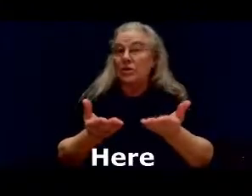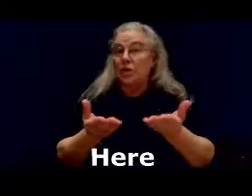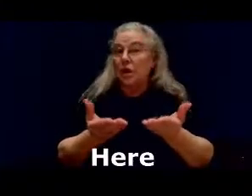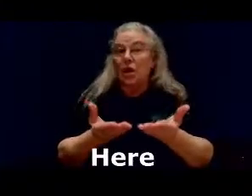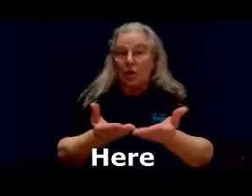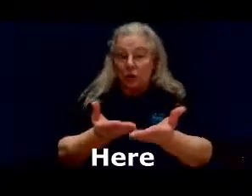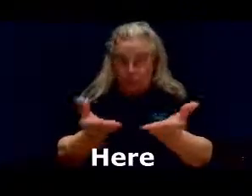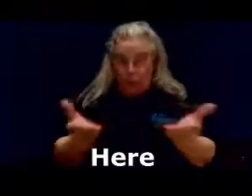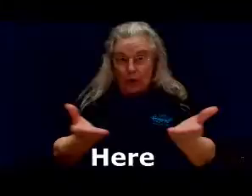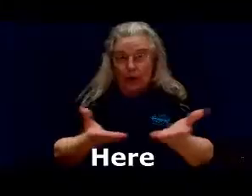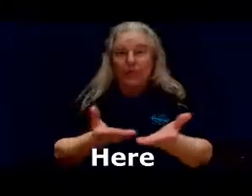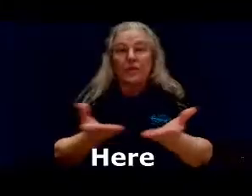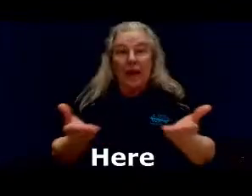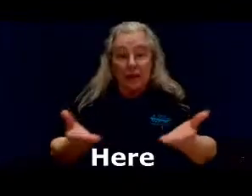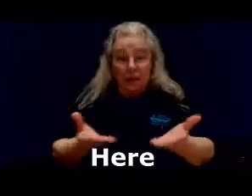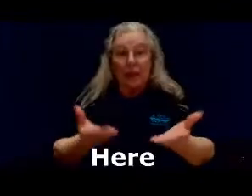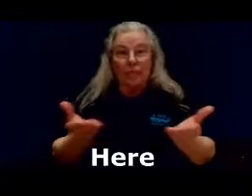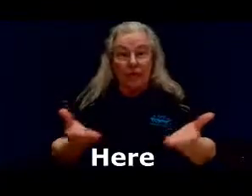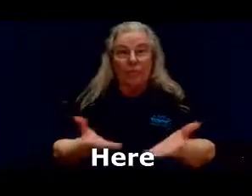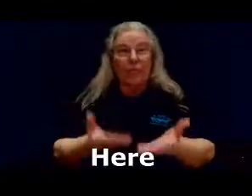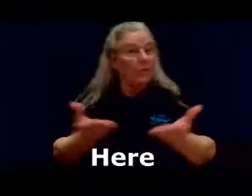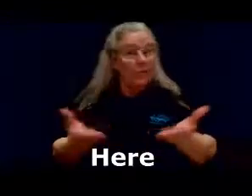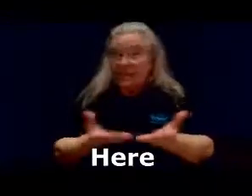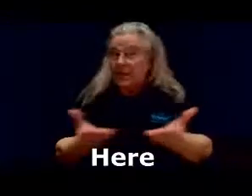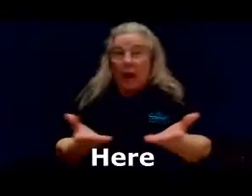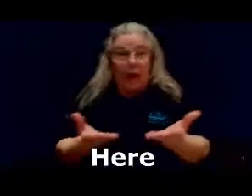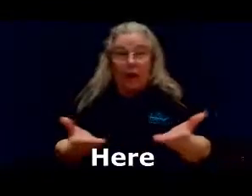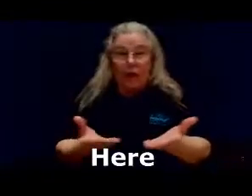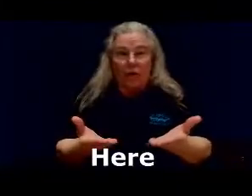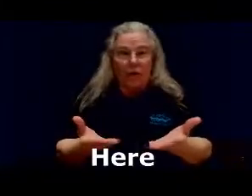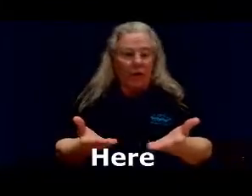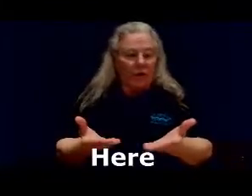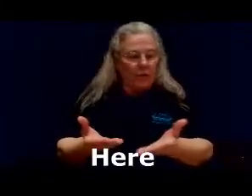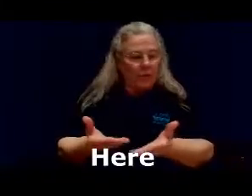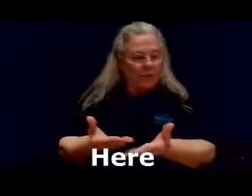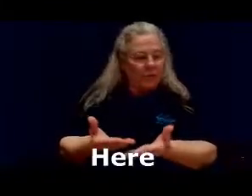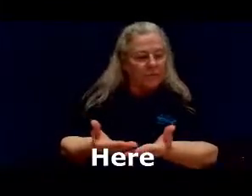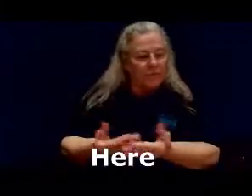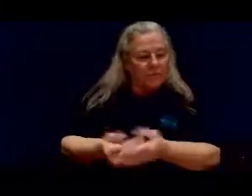like you're pointing to the area right in front of you. It's not here.